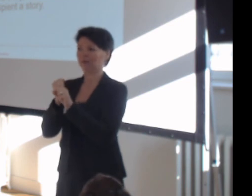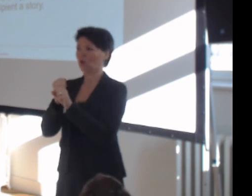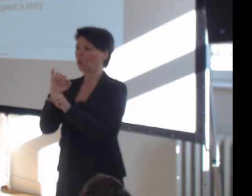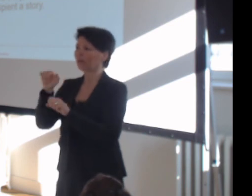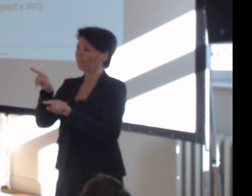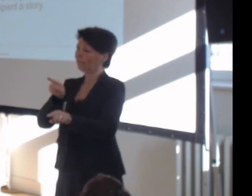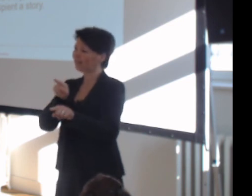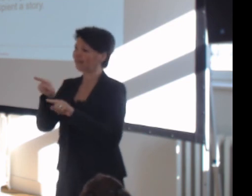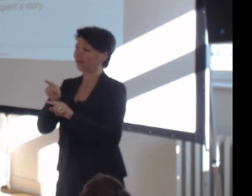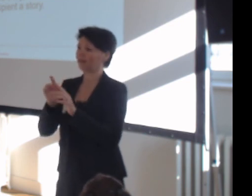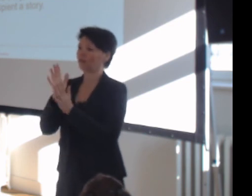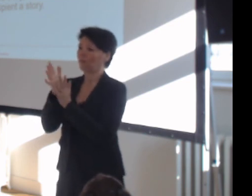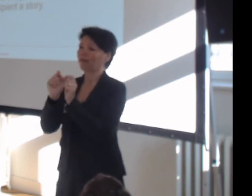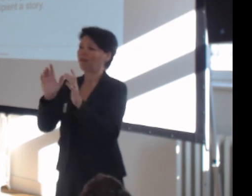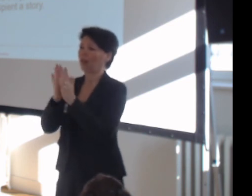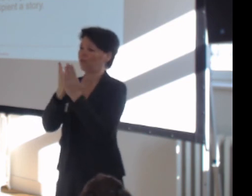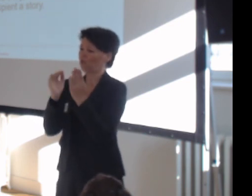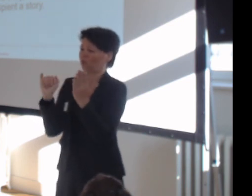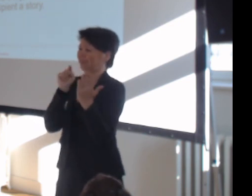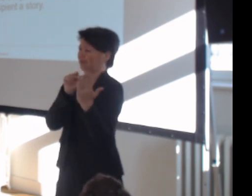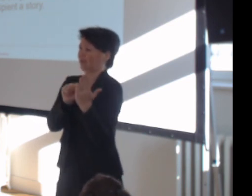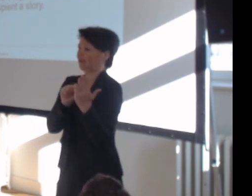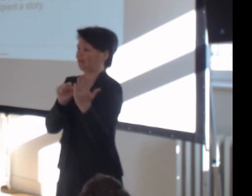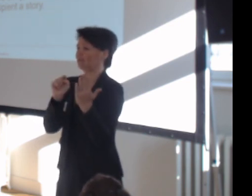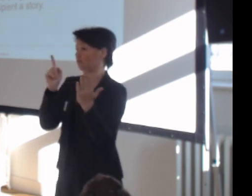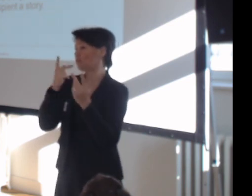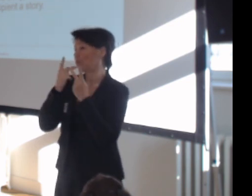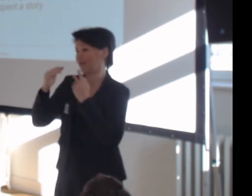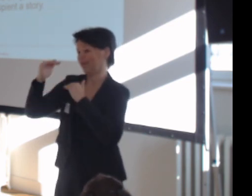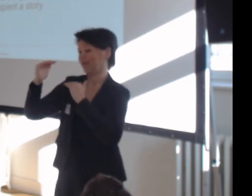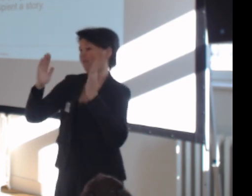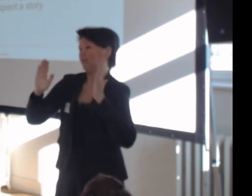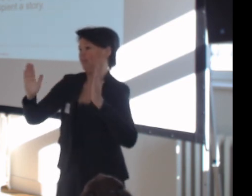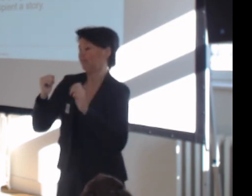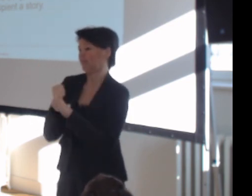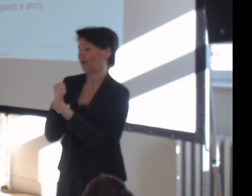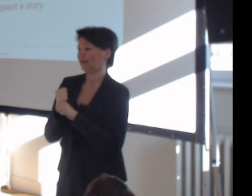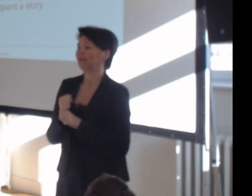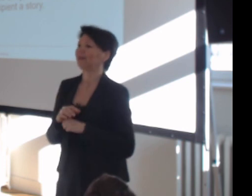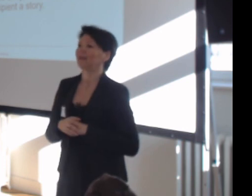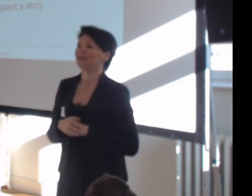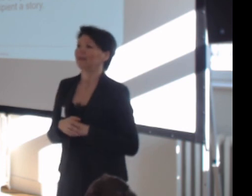is. And this is not an official